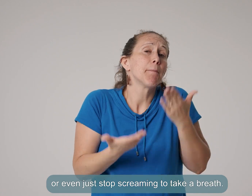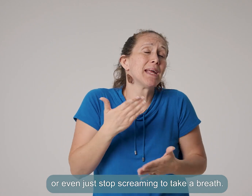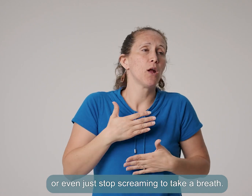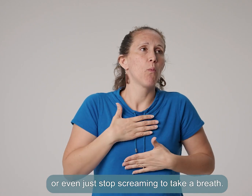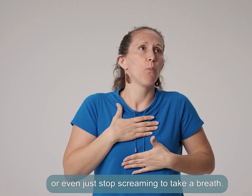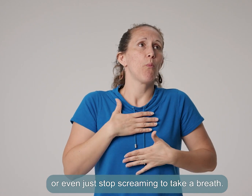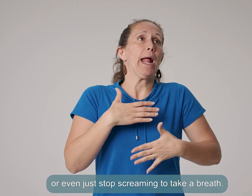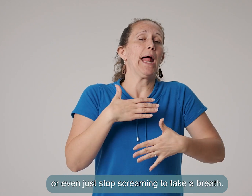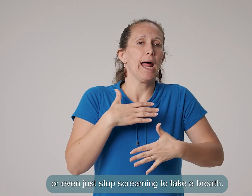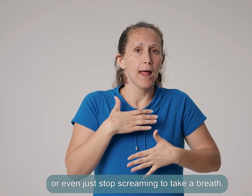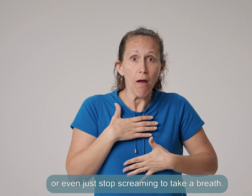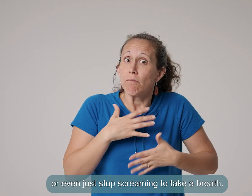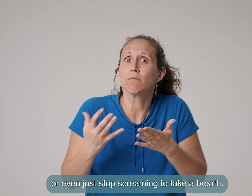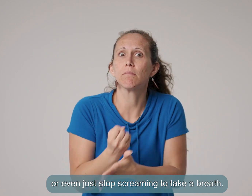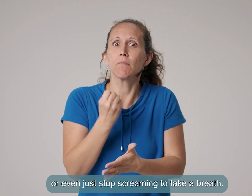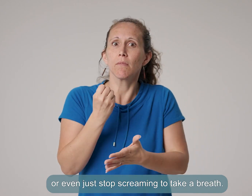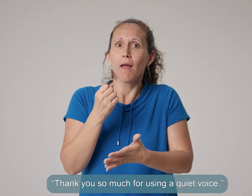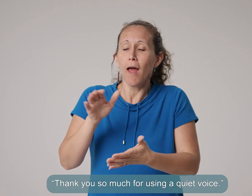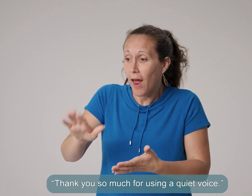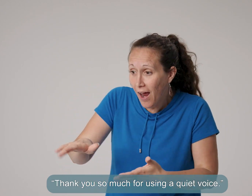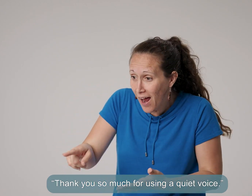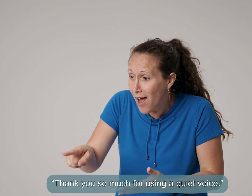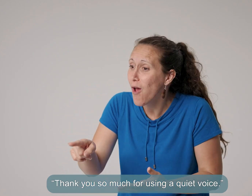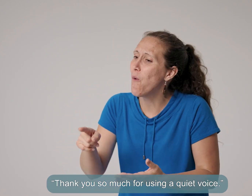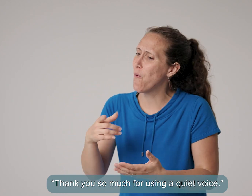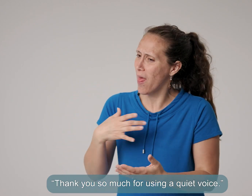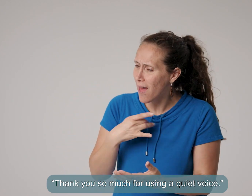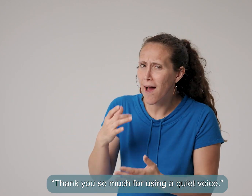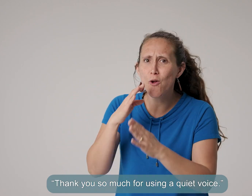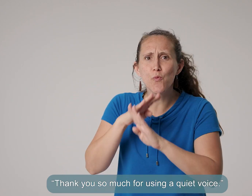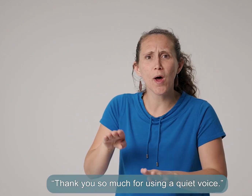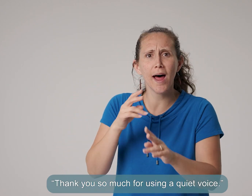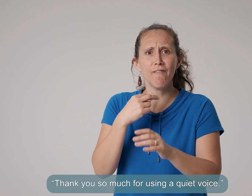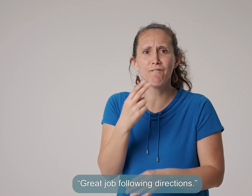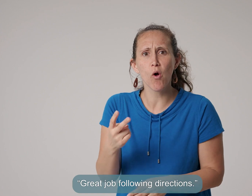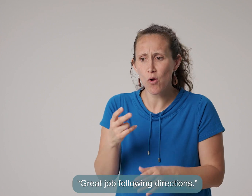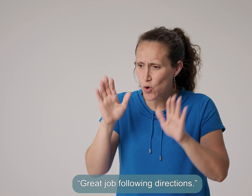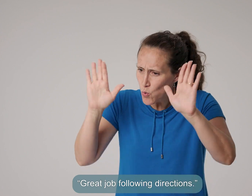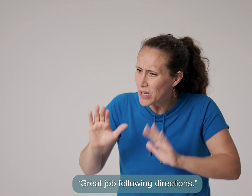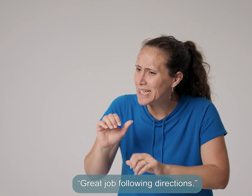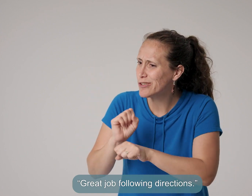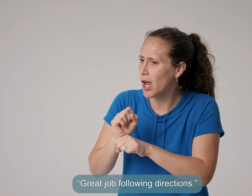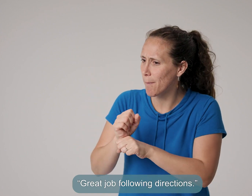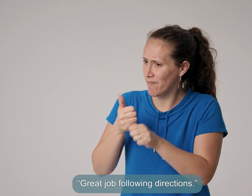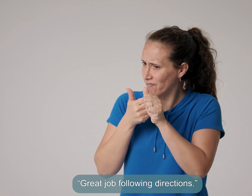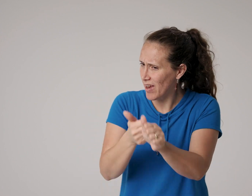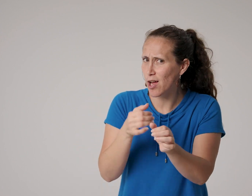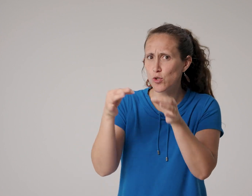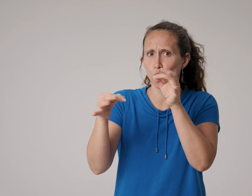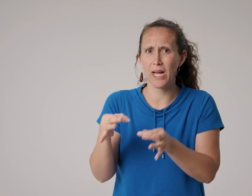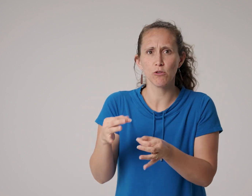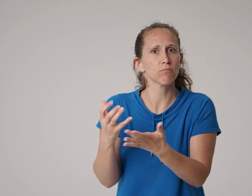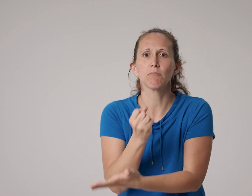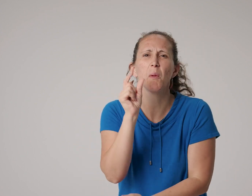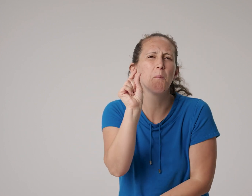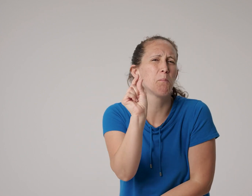stops screaming to take a breath, "Thank you so much for using a quiet voice. Great job following directions."